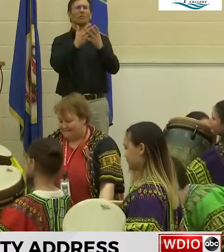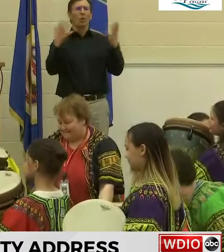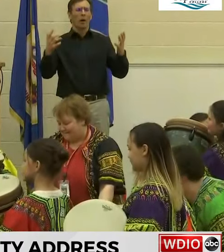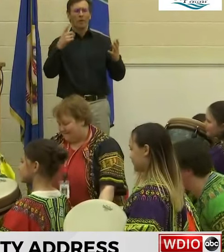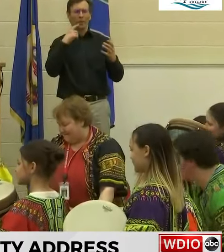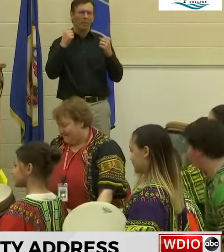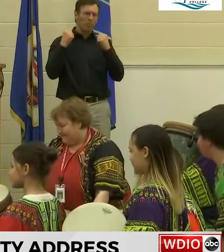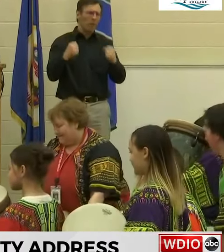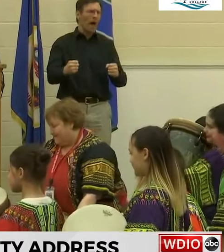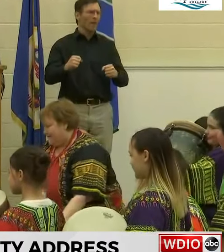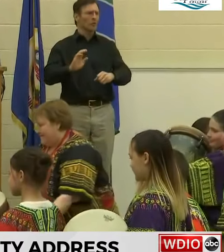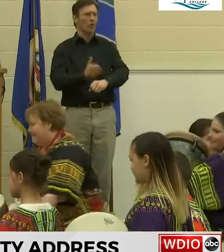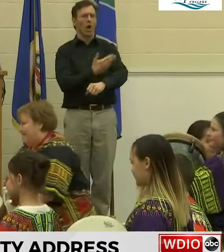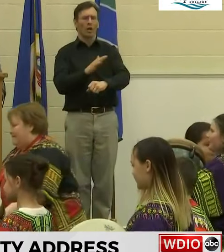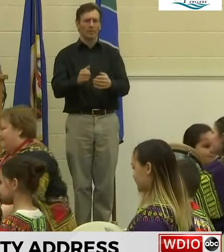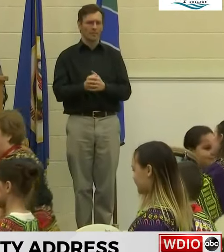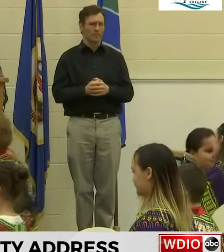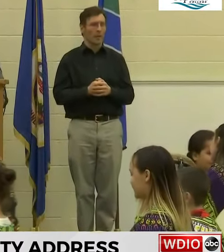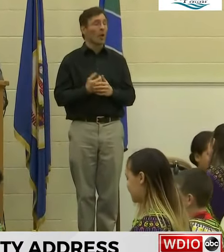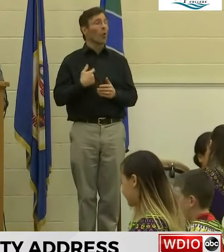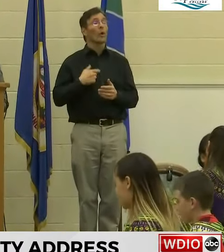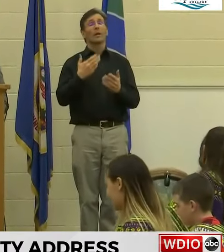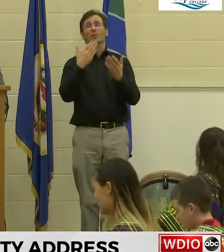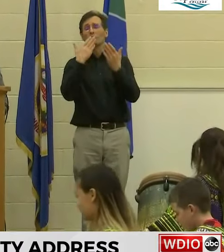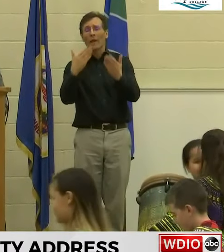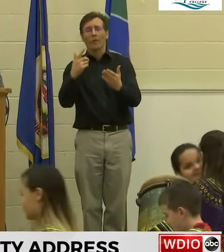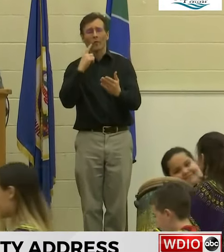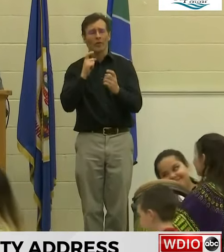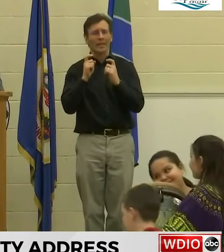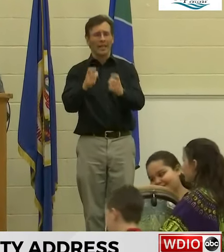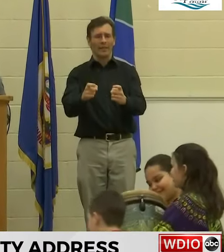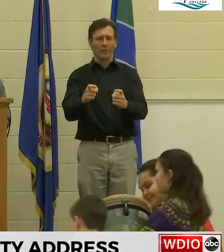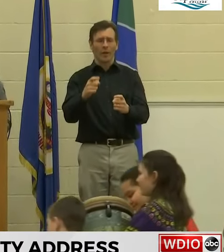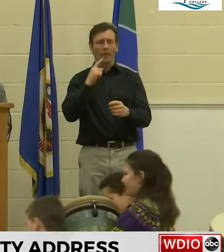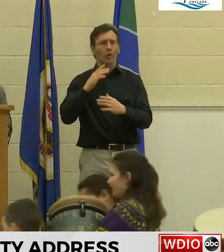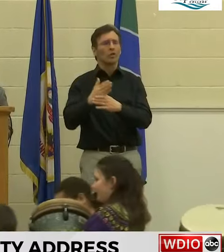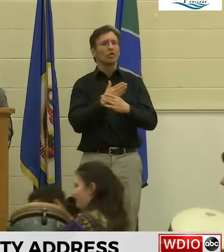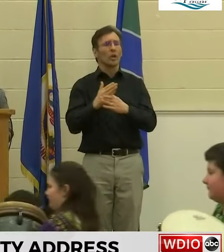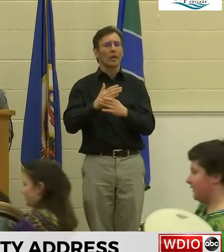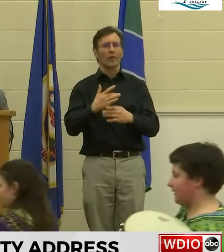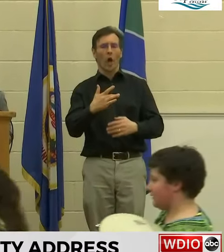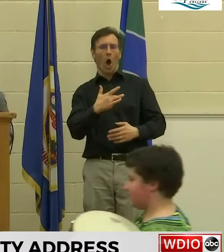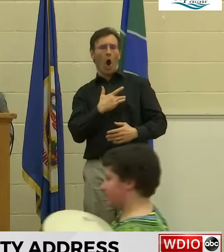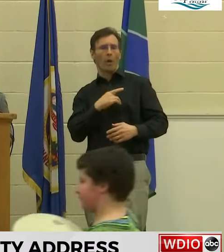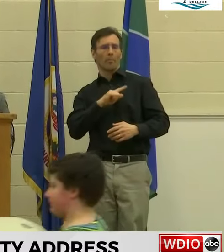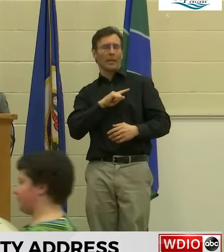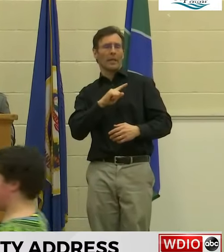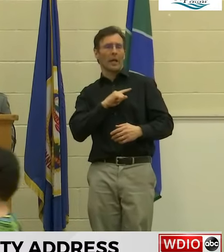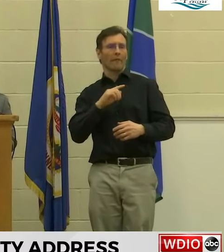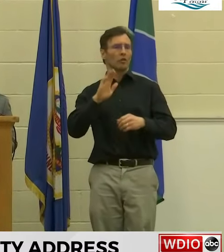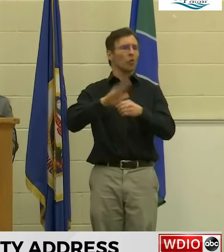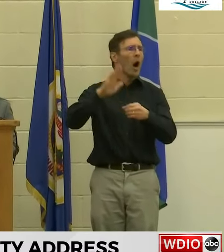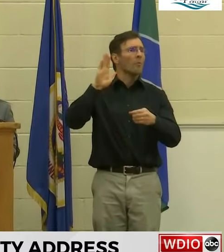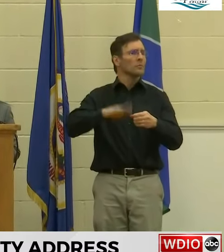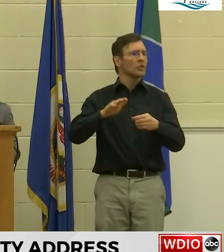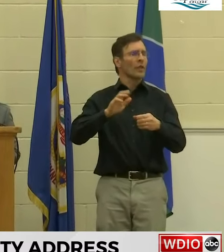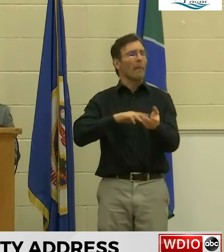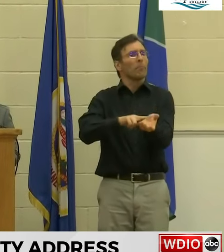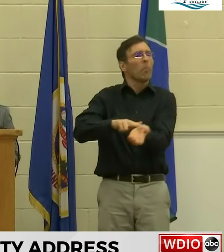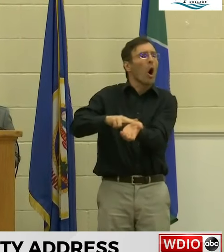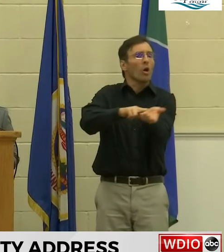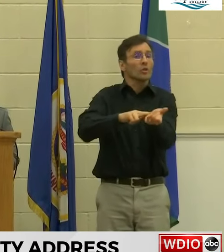so much for that powerful song. We are truly grateful for the gift and for your sharing of the heartbeat of the drum, that pulse of the